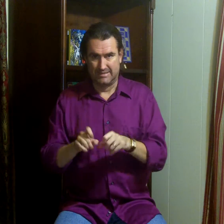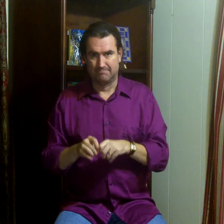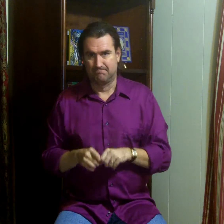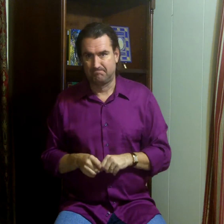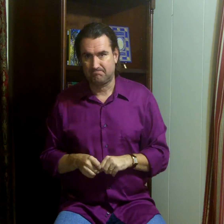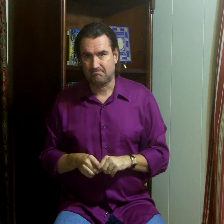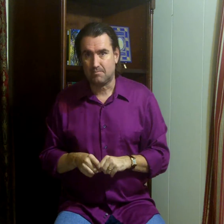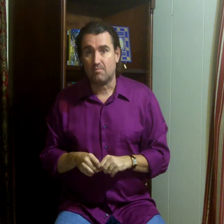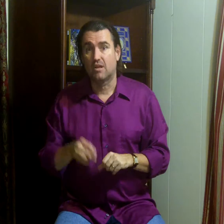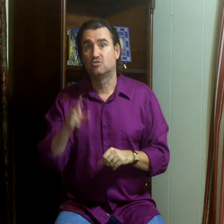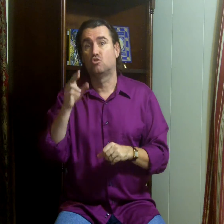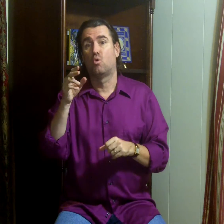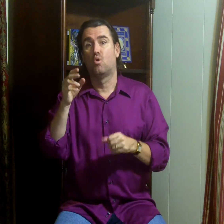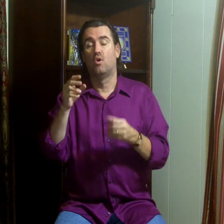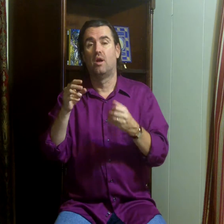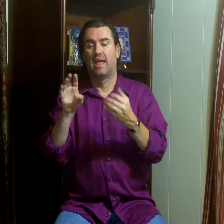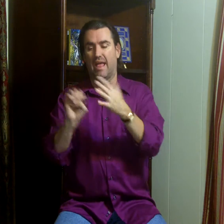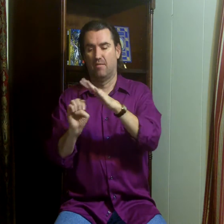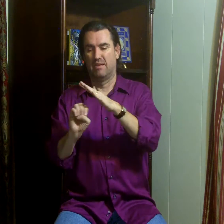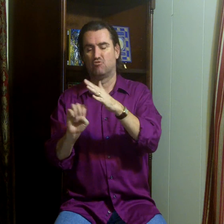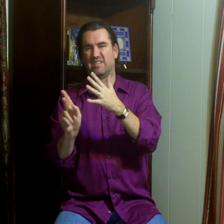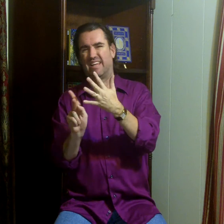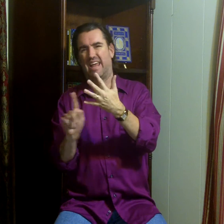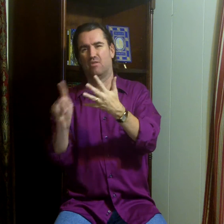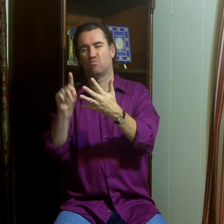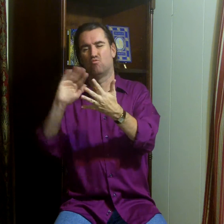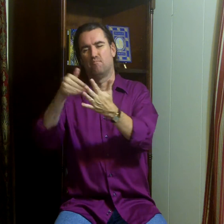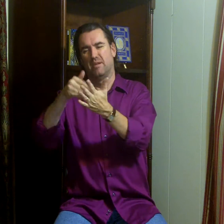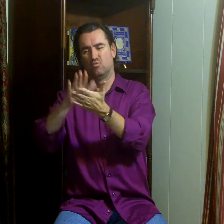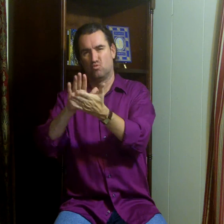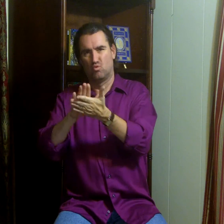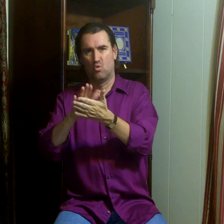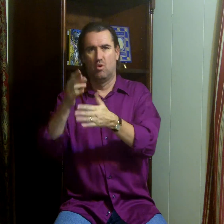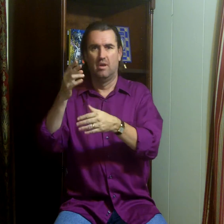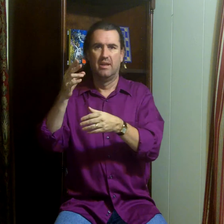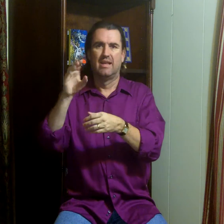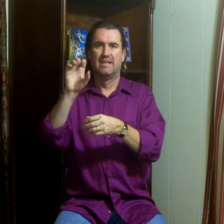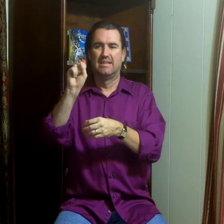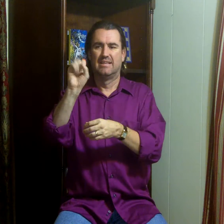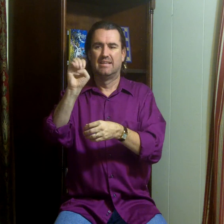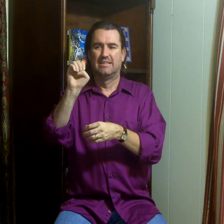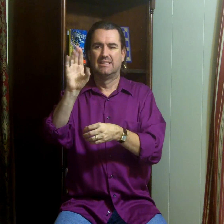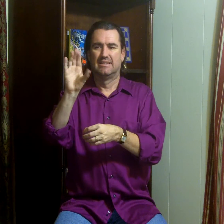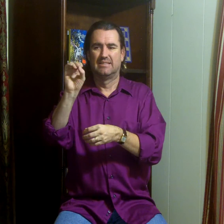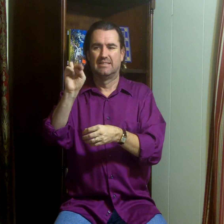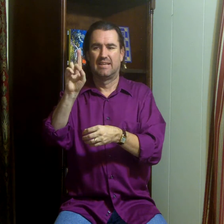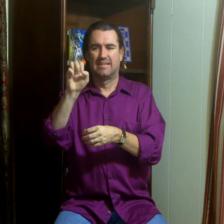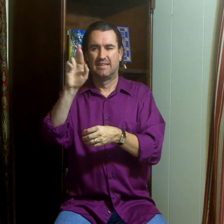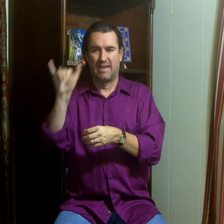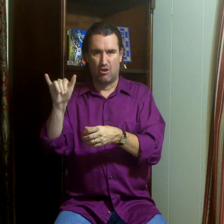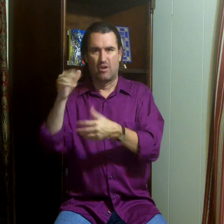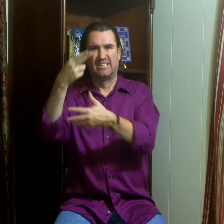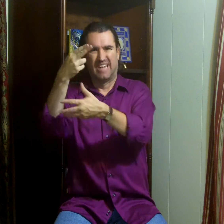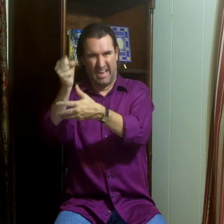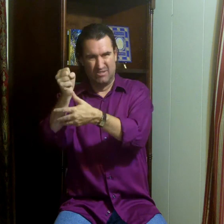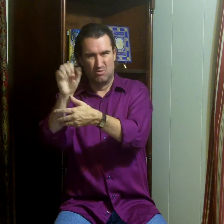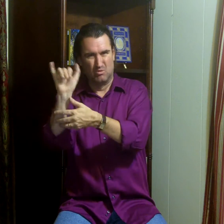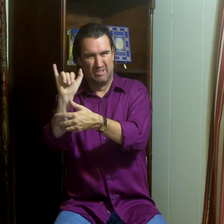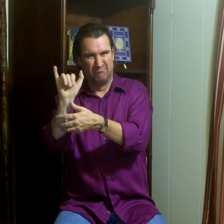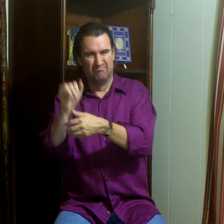through middle. And one of the nice things about that is by choosing a level, when